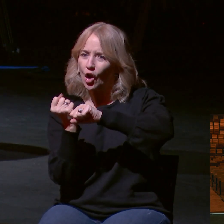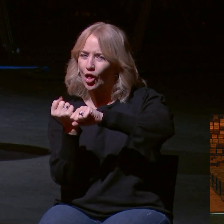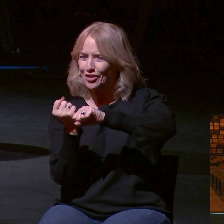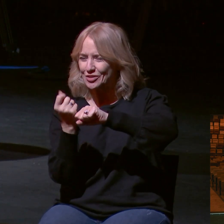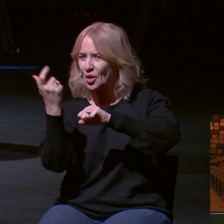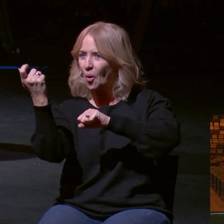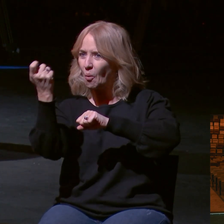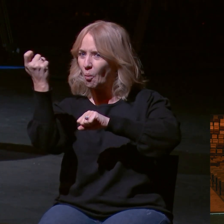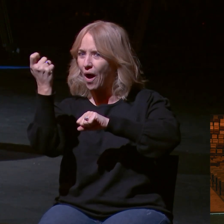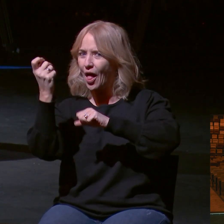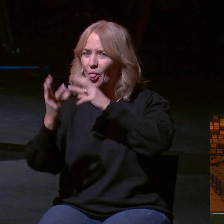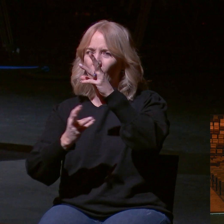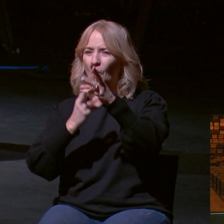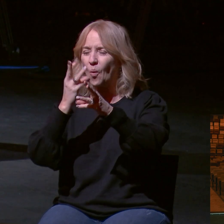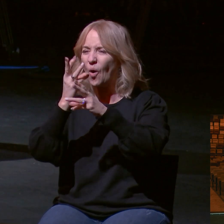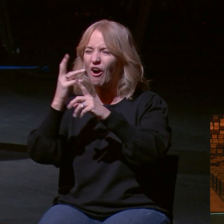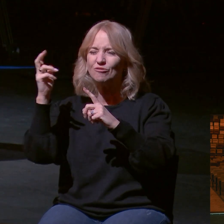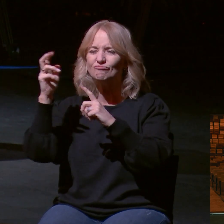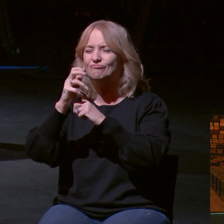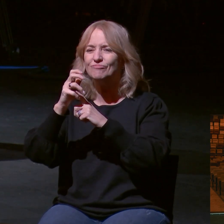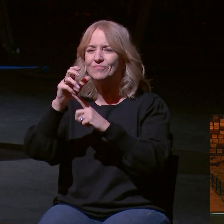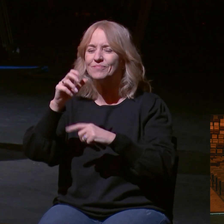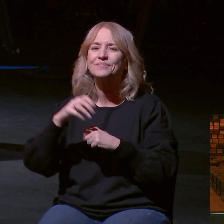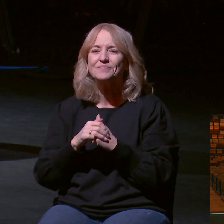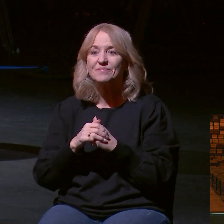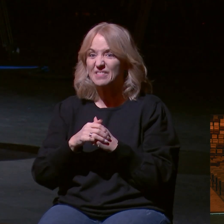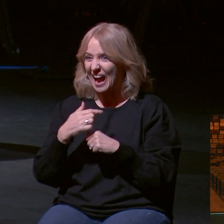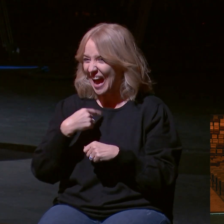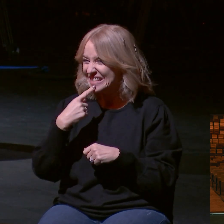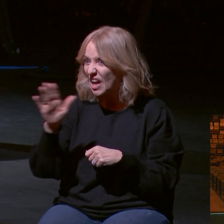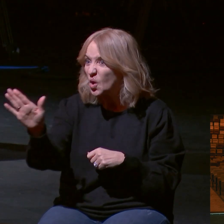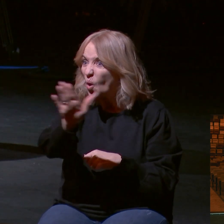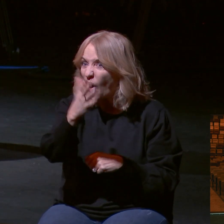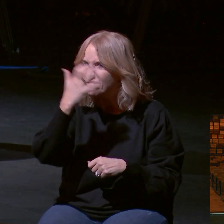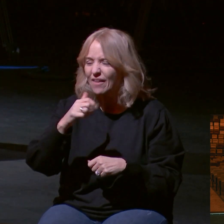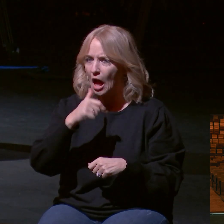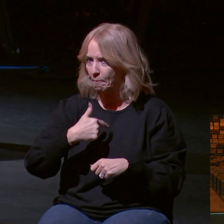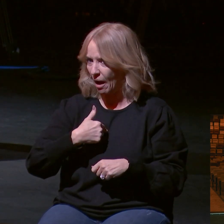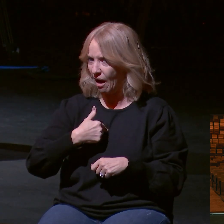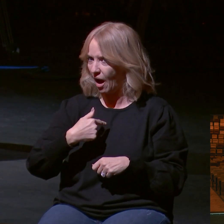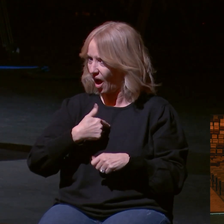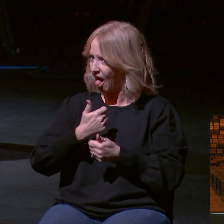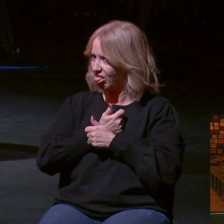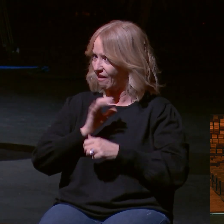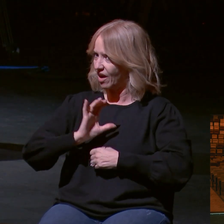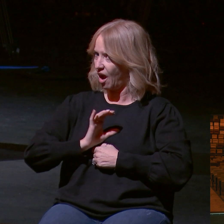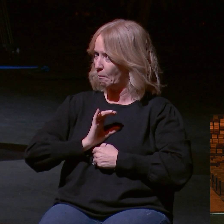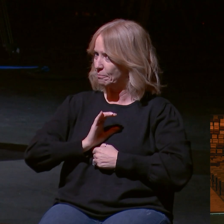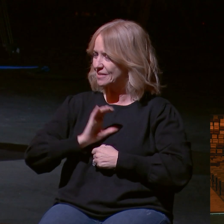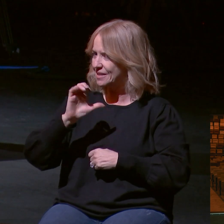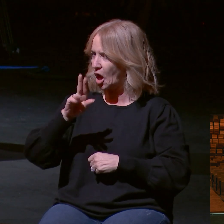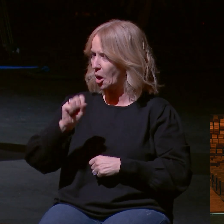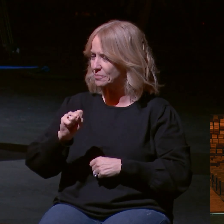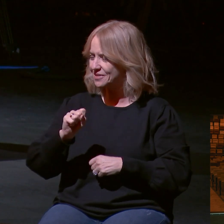your because, as many of you know, I'm a Cubs fan. And it wasn't quite that long ago when I celebrated a World Series. You see, 2 of my kids